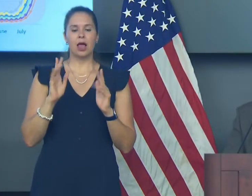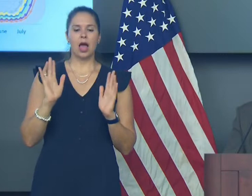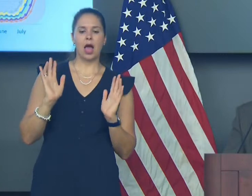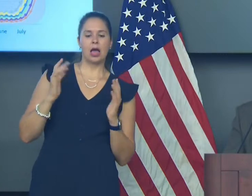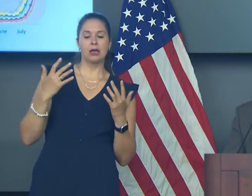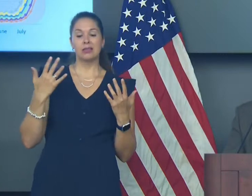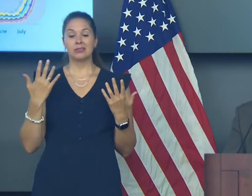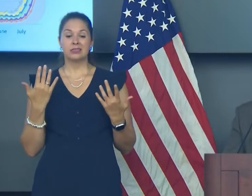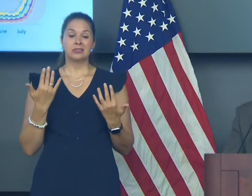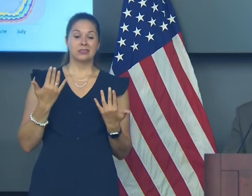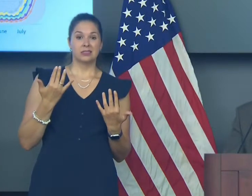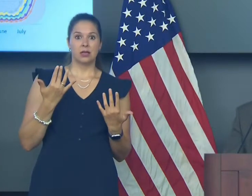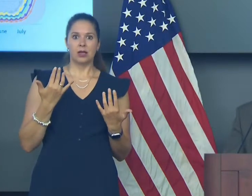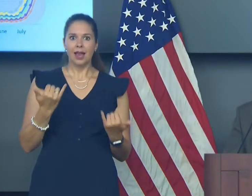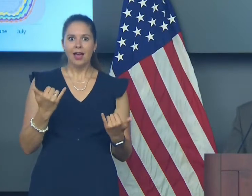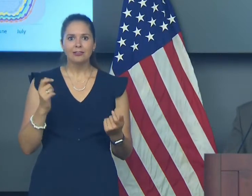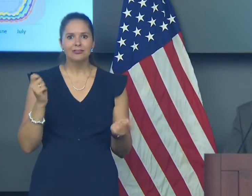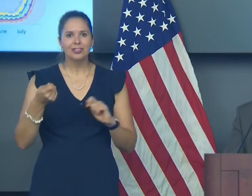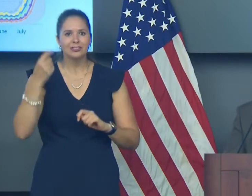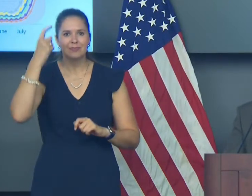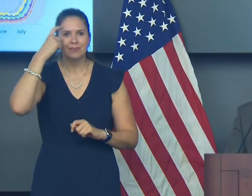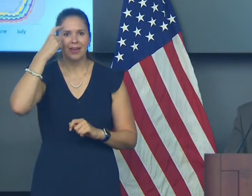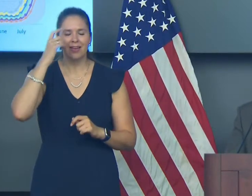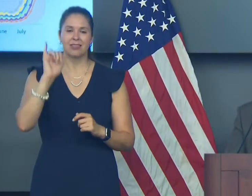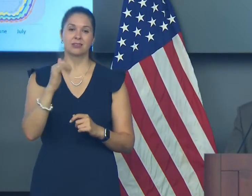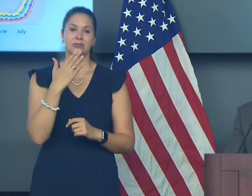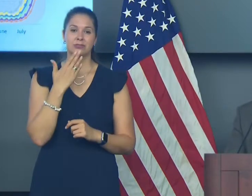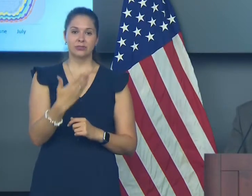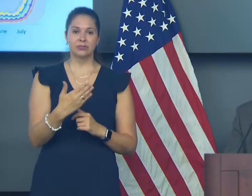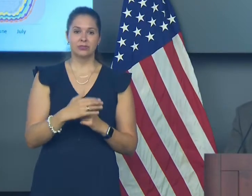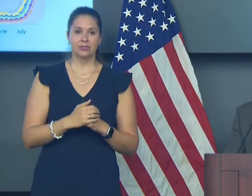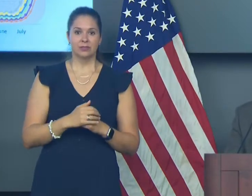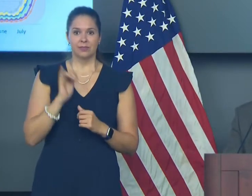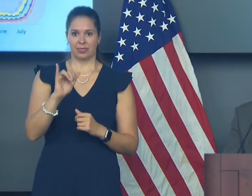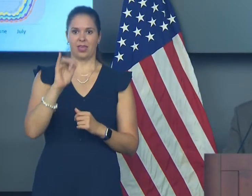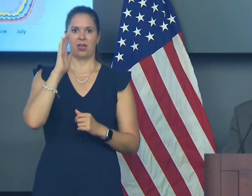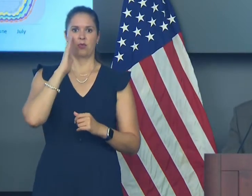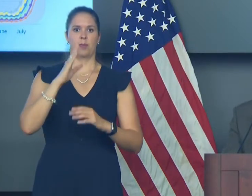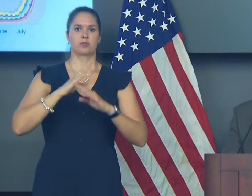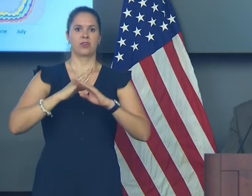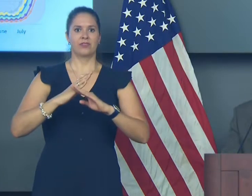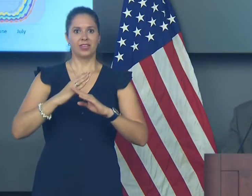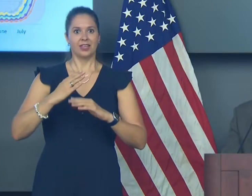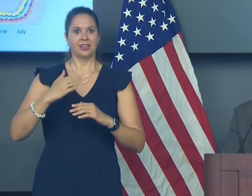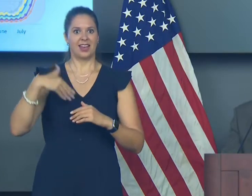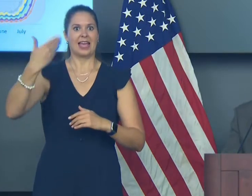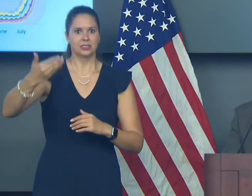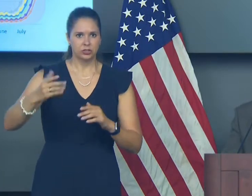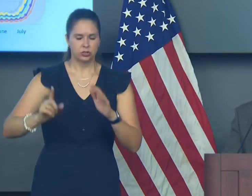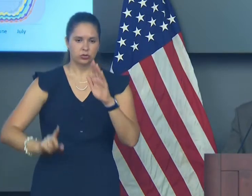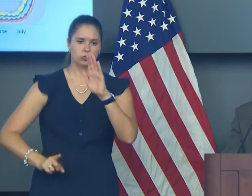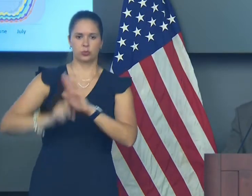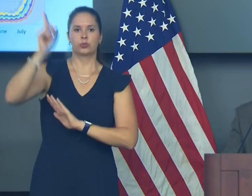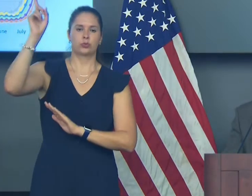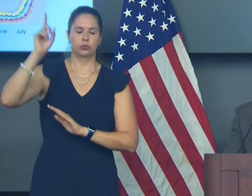waited, and have changed their minds. That's good. That will prevent the next